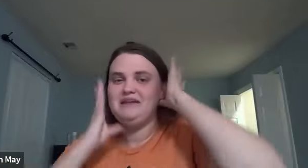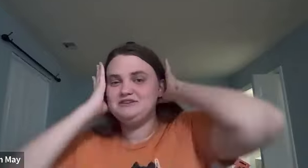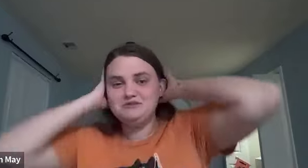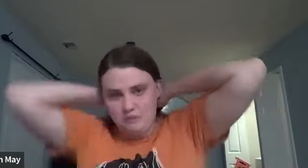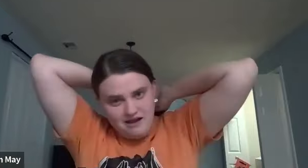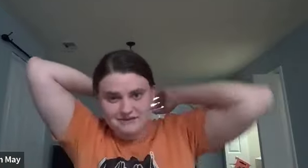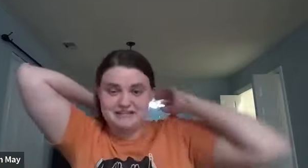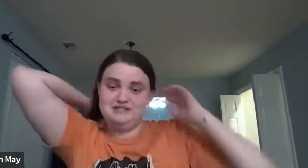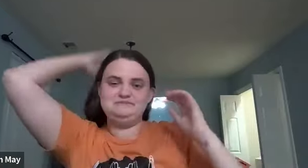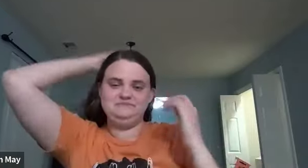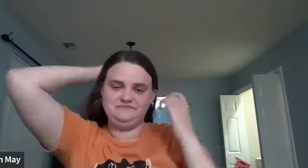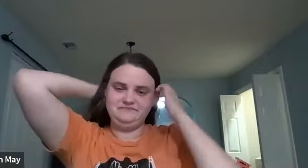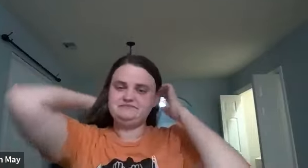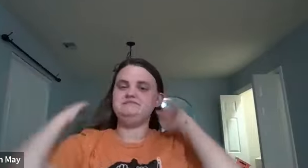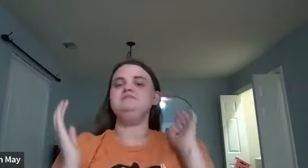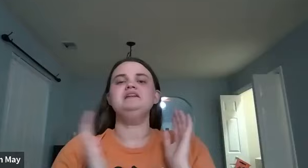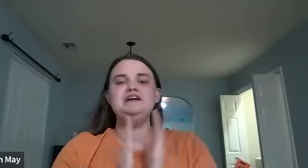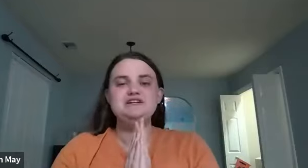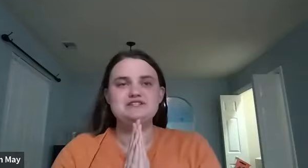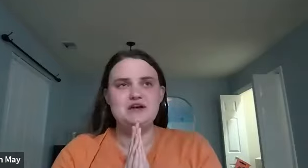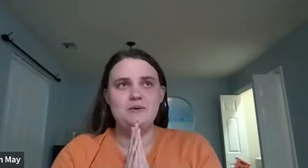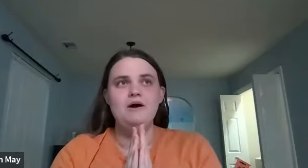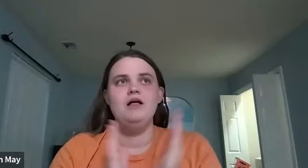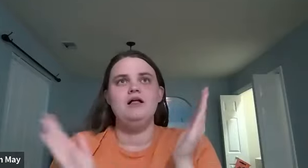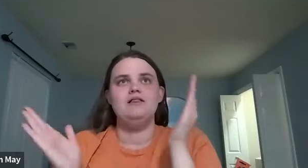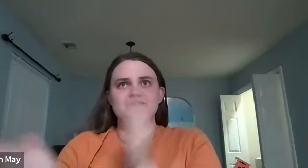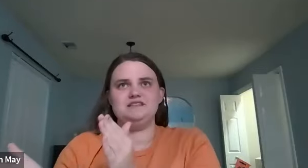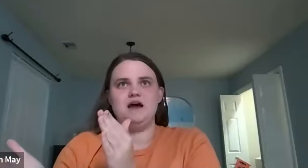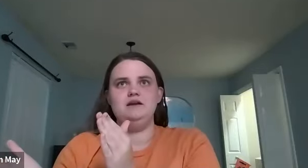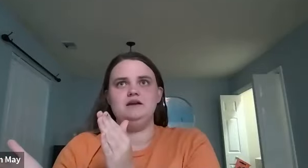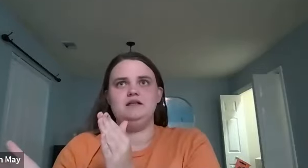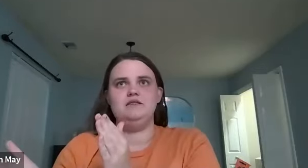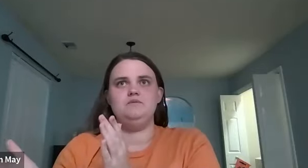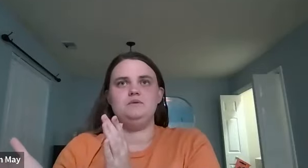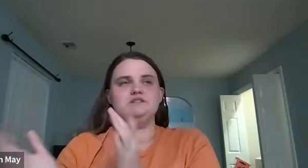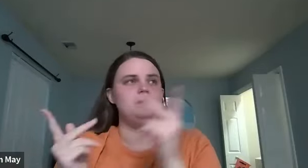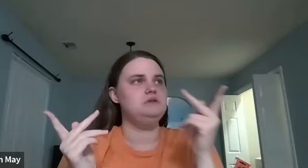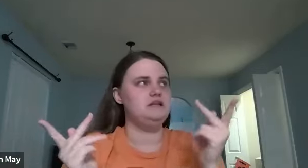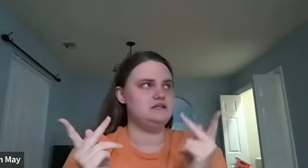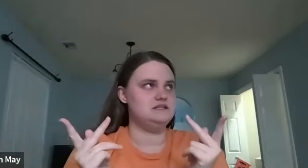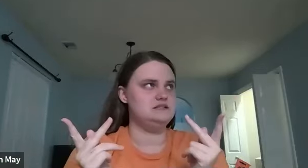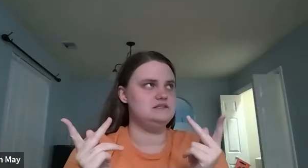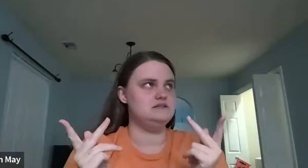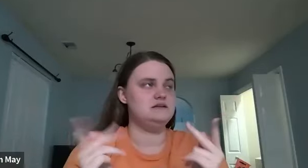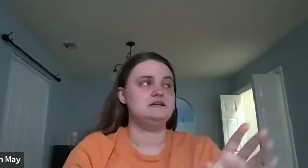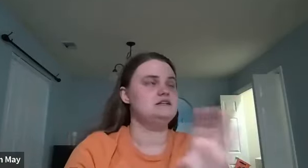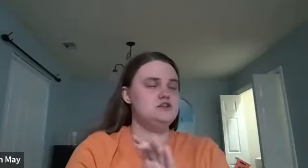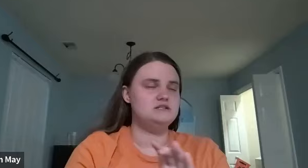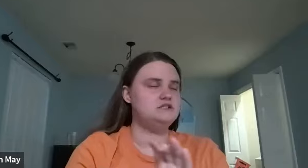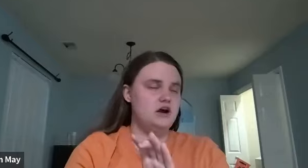I don't know why, but I do. So there's that. And then we were still on places because I got distracted with